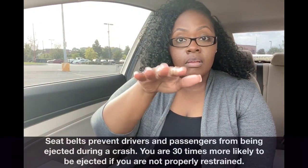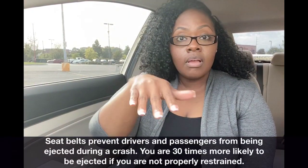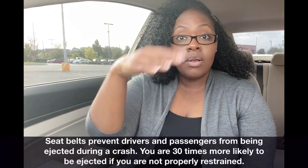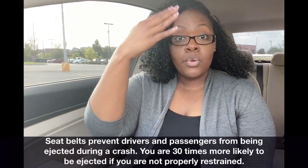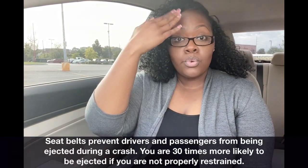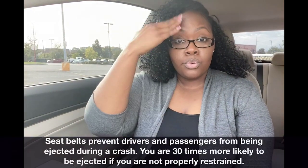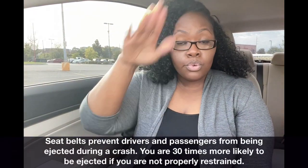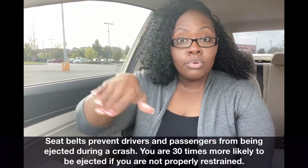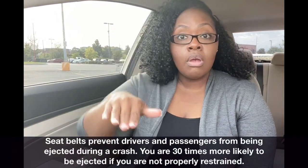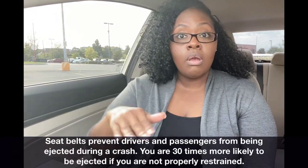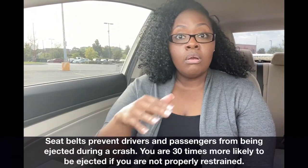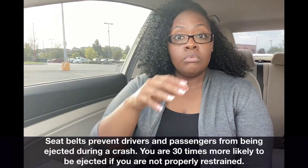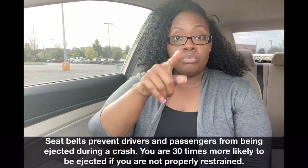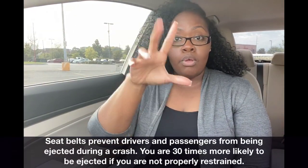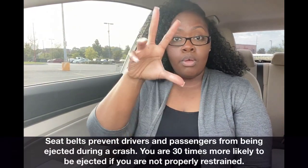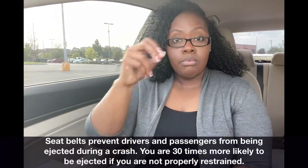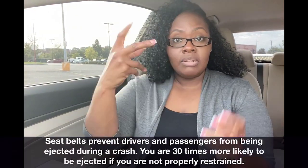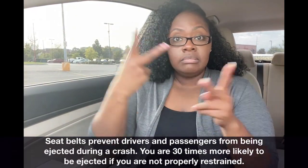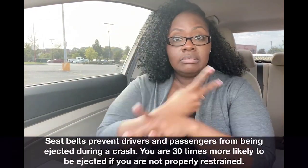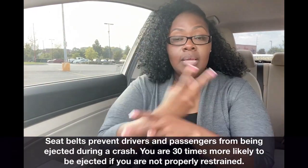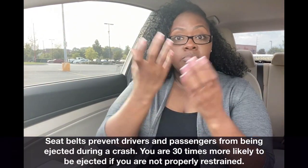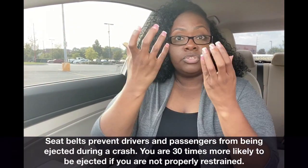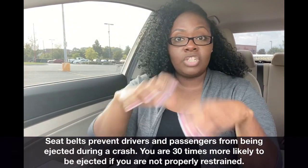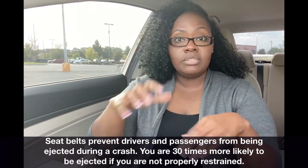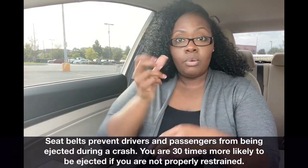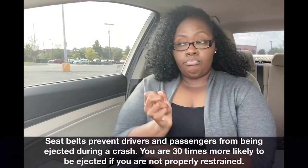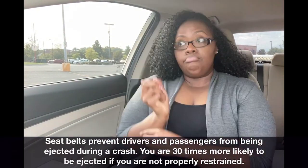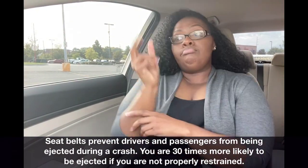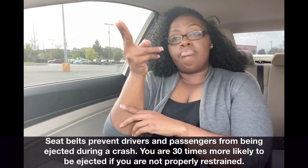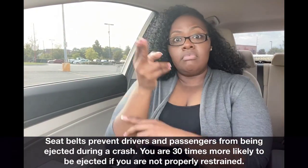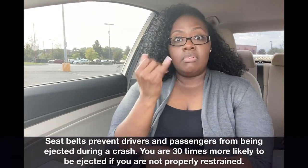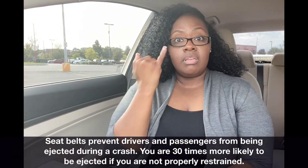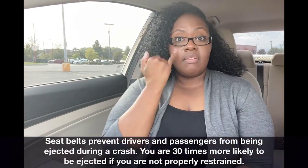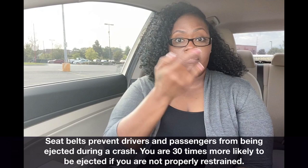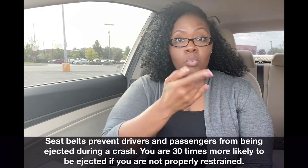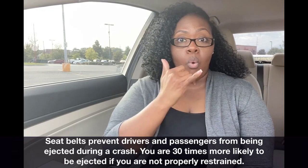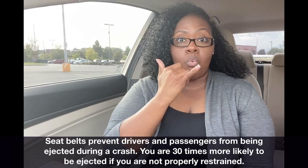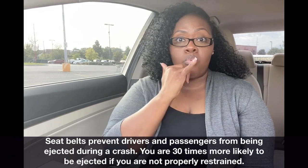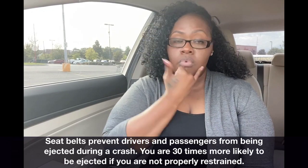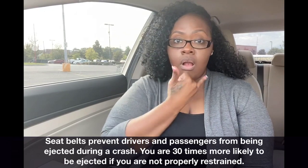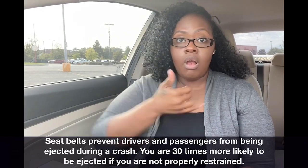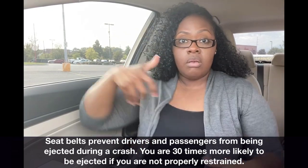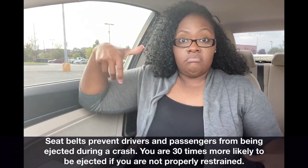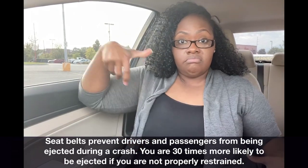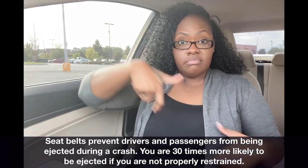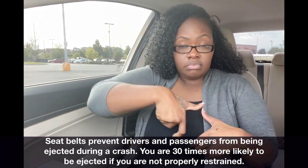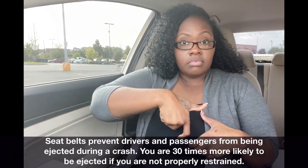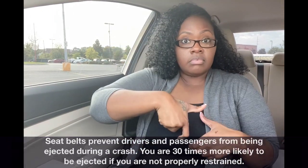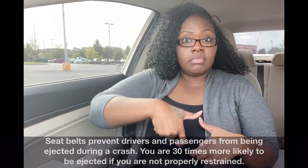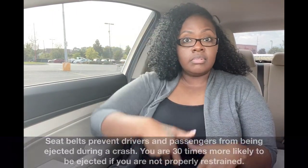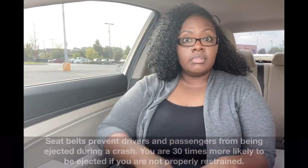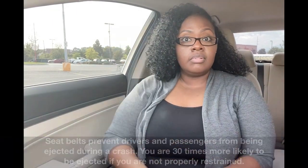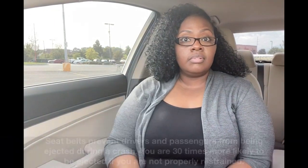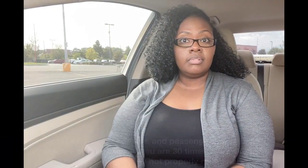Seatbelts prevent drivers and passengers from being ejected during a crash. You are 30 times more likely to be ejected if you are not properly